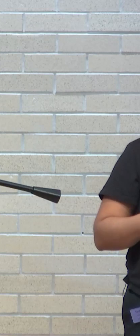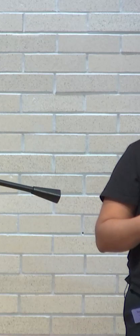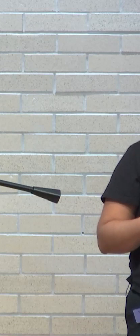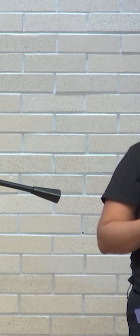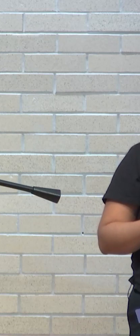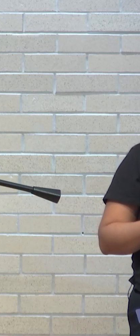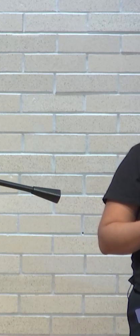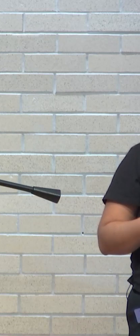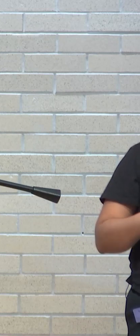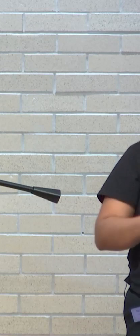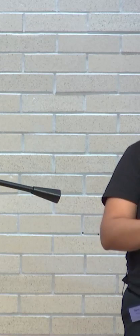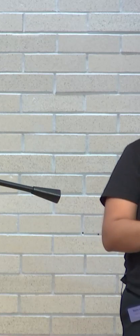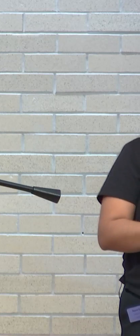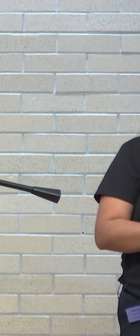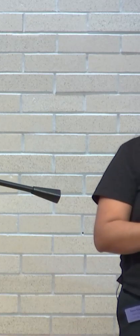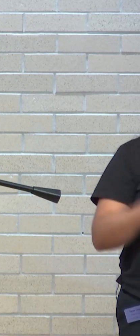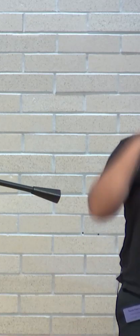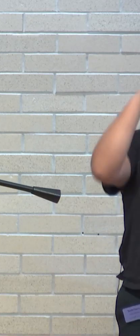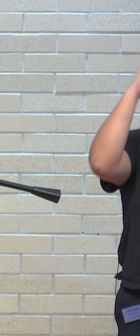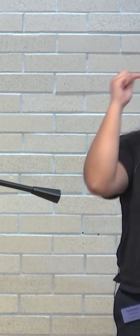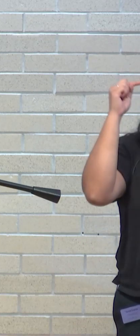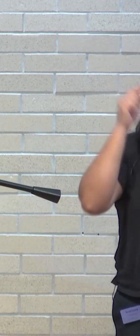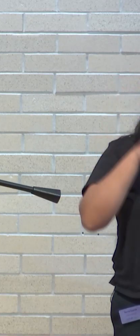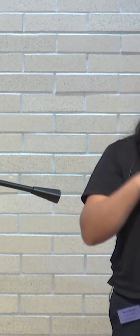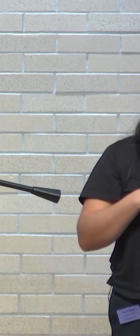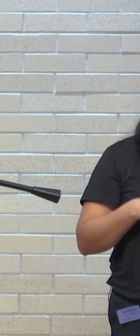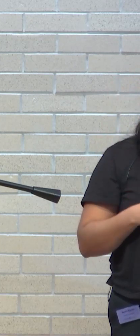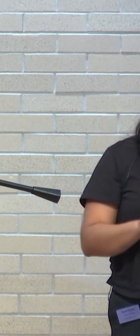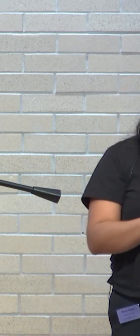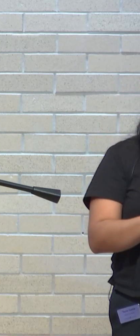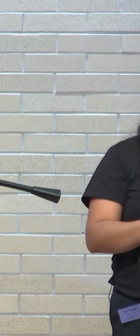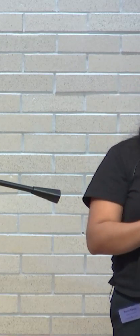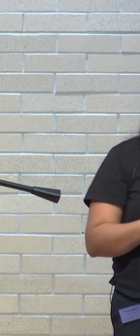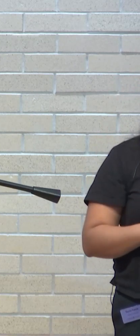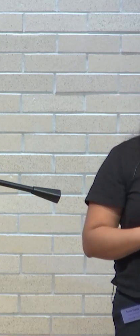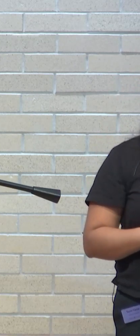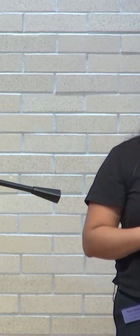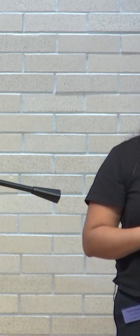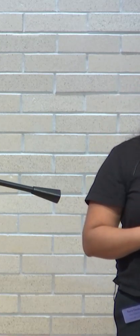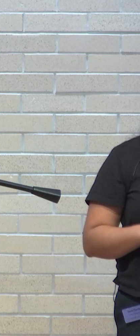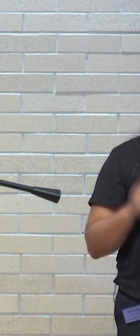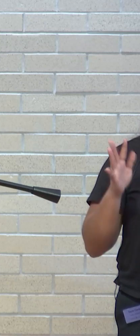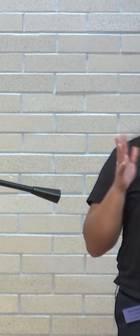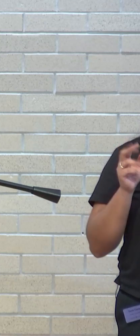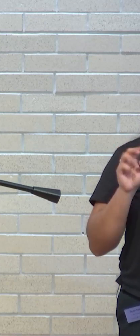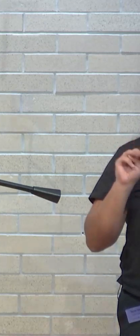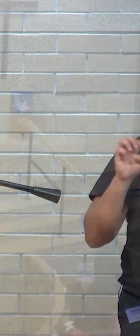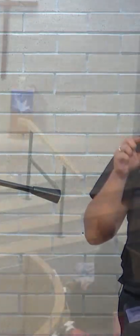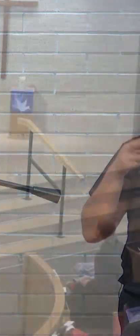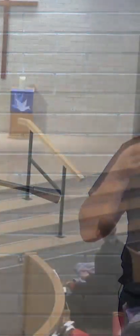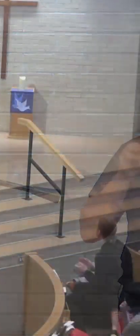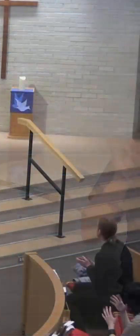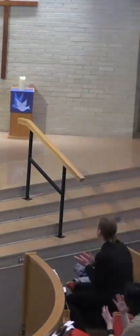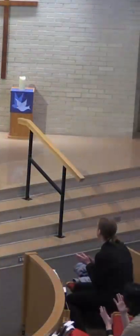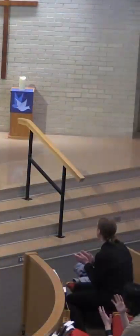identity. And without further ado, let's give a round of applause as we welcome Peace Mugahachi to the stage.